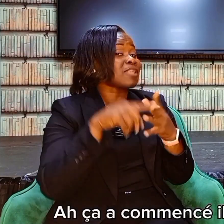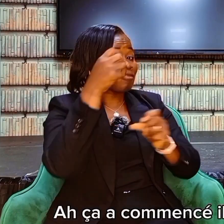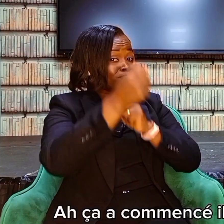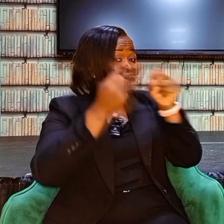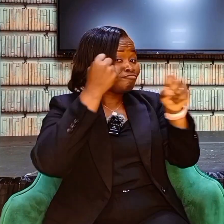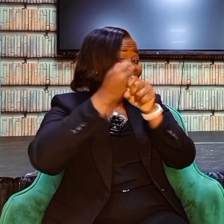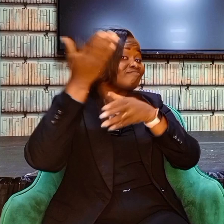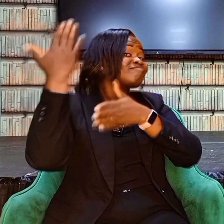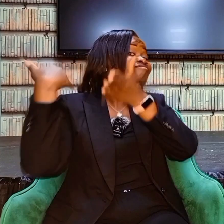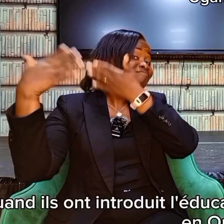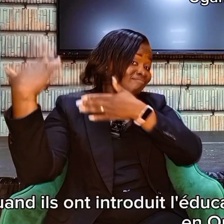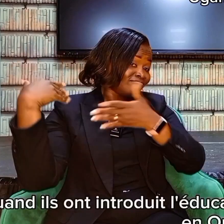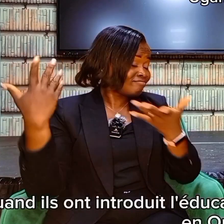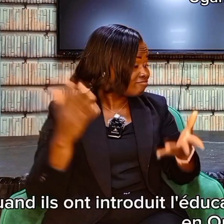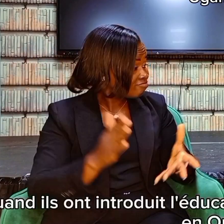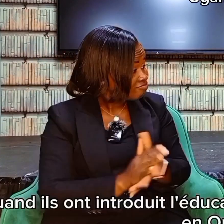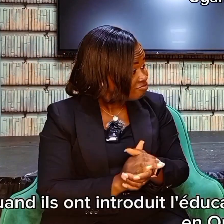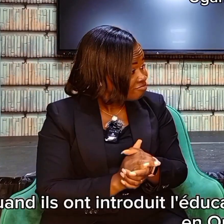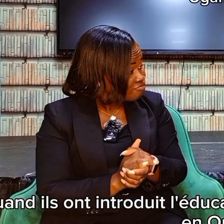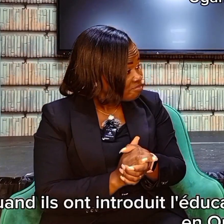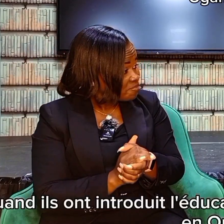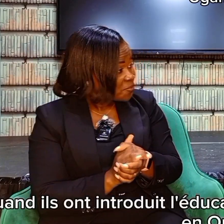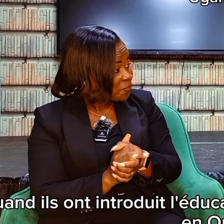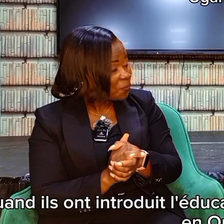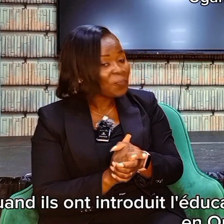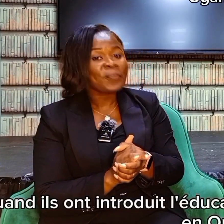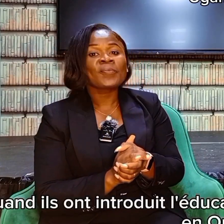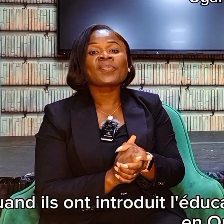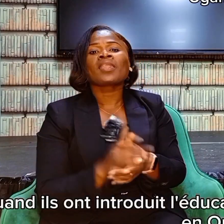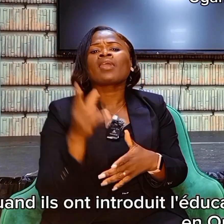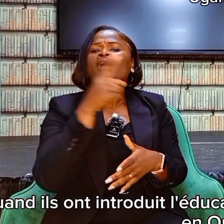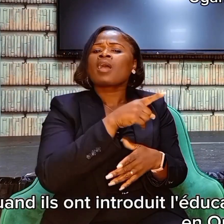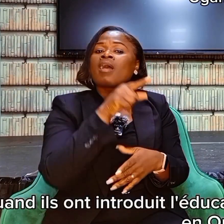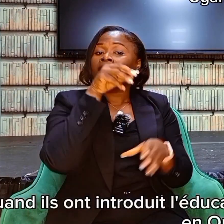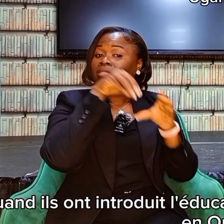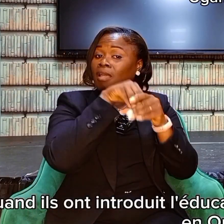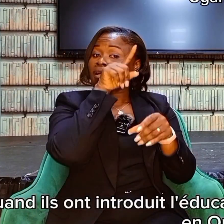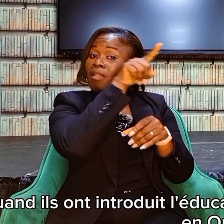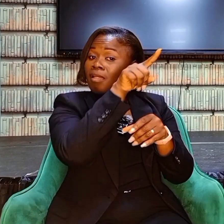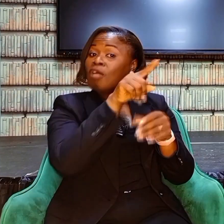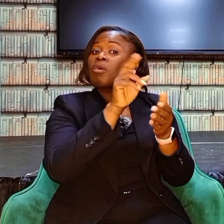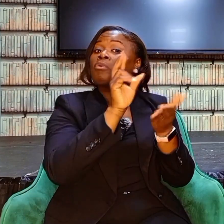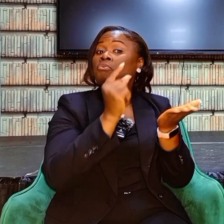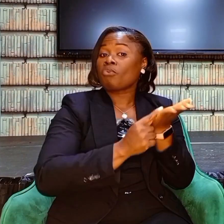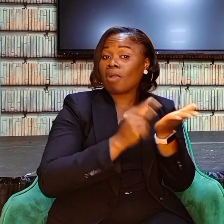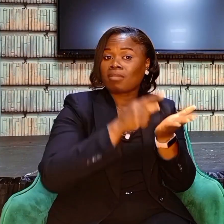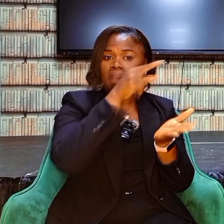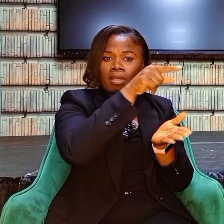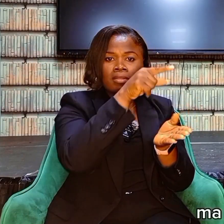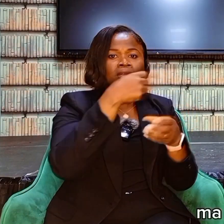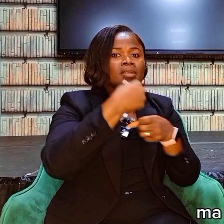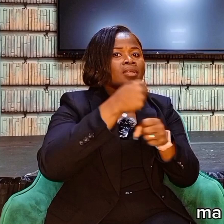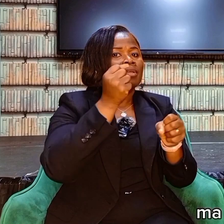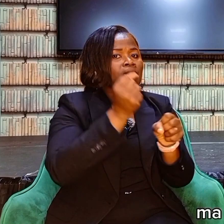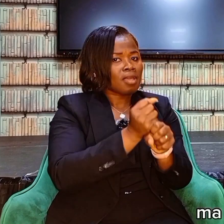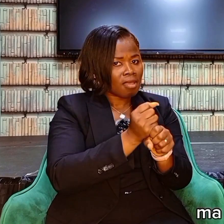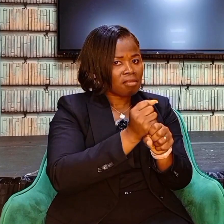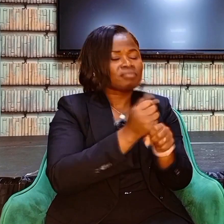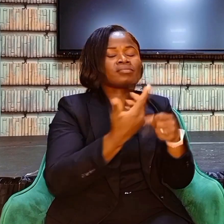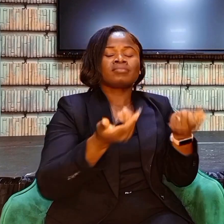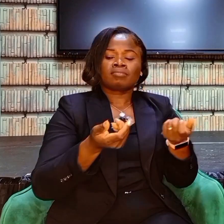back when they introduced special needs education in Uganda. My